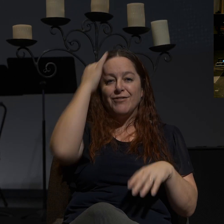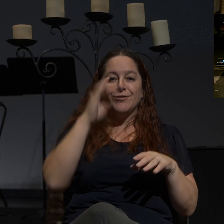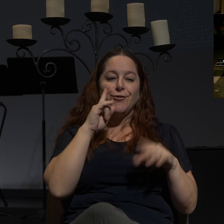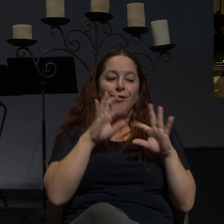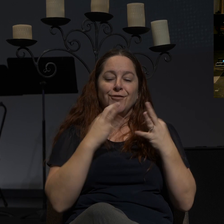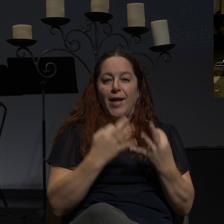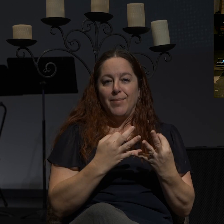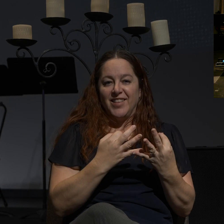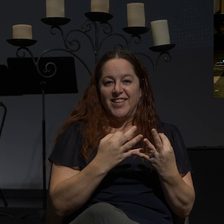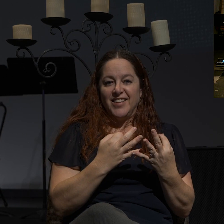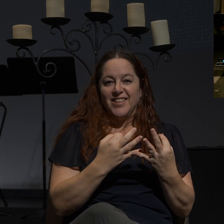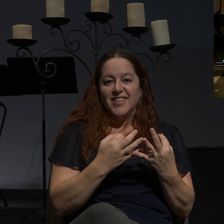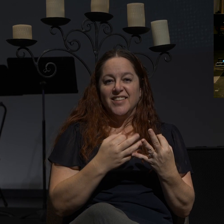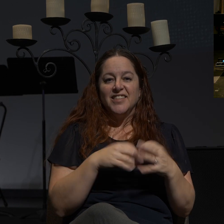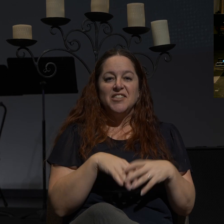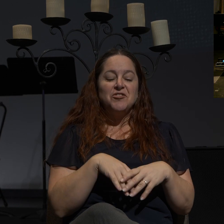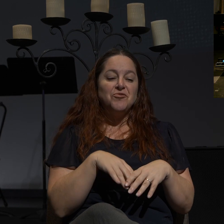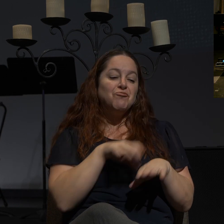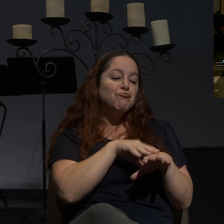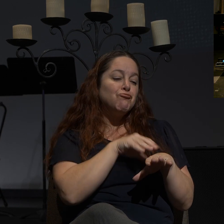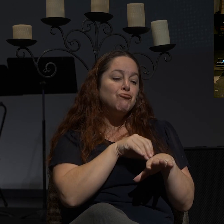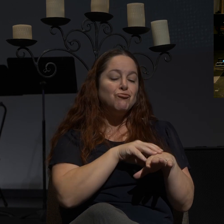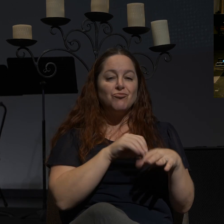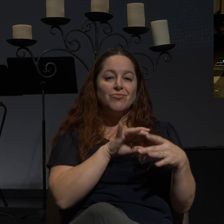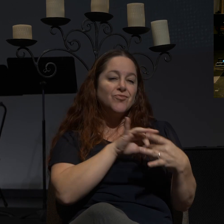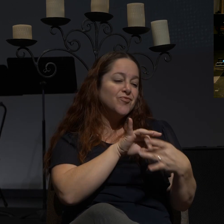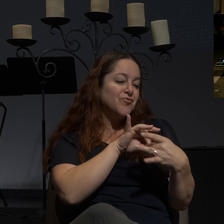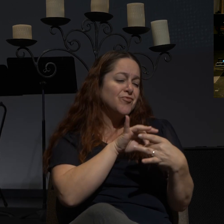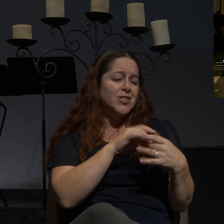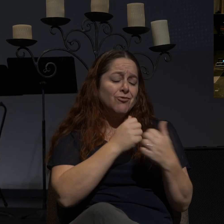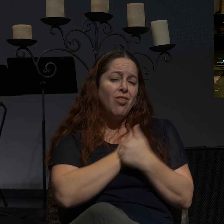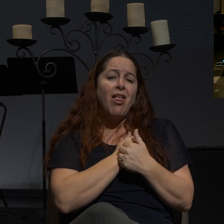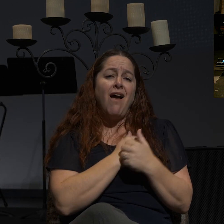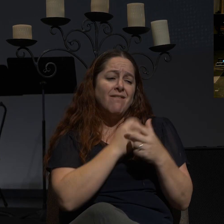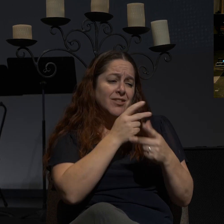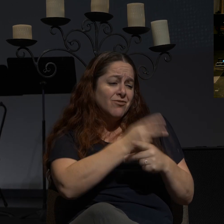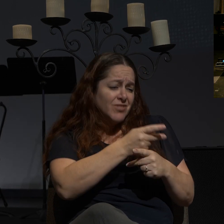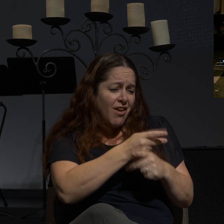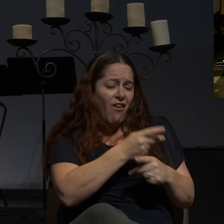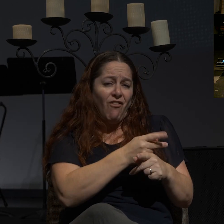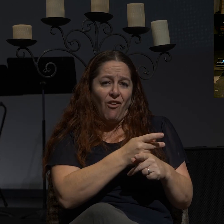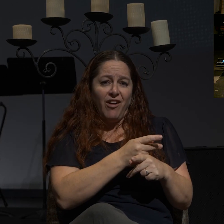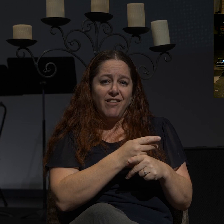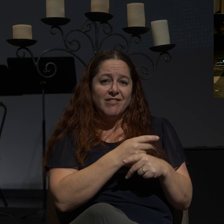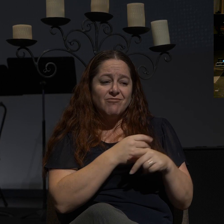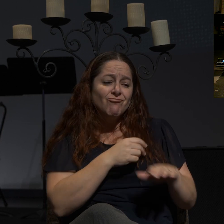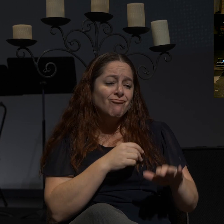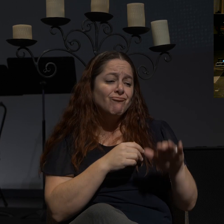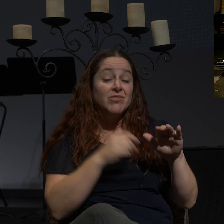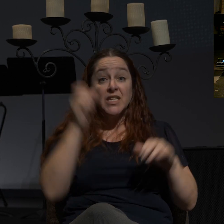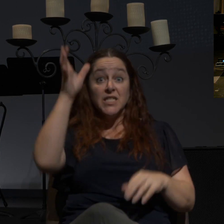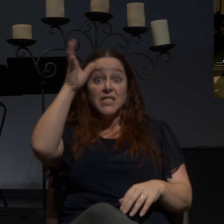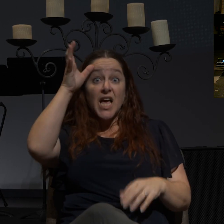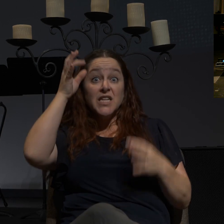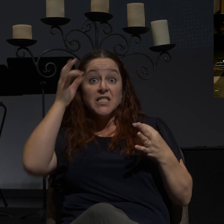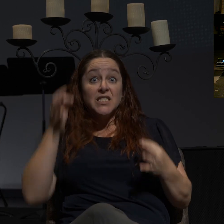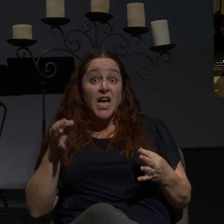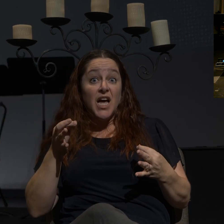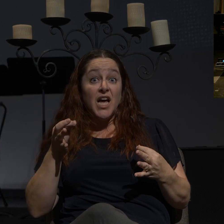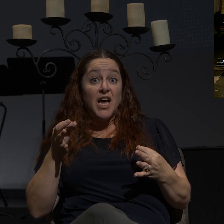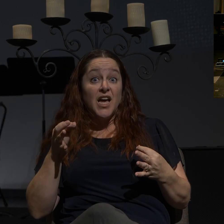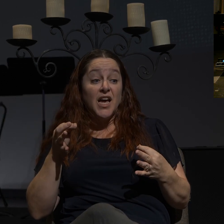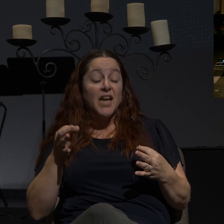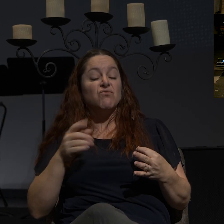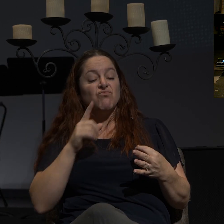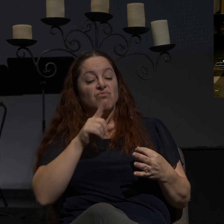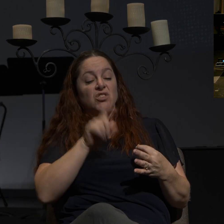have. And how you've grown attached to it, and you love it, and you care for it. And if dad decides it either needs to be